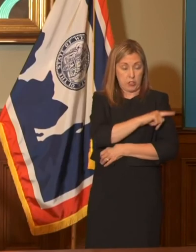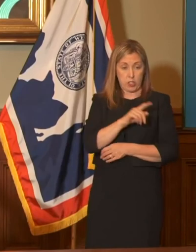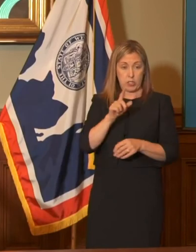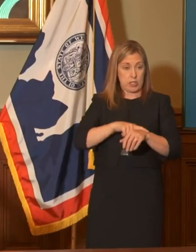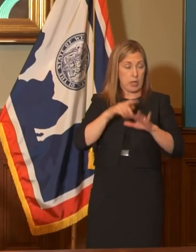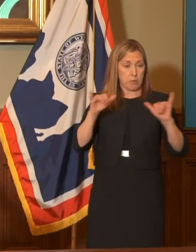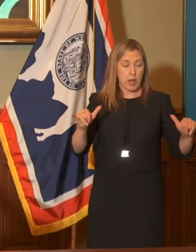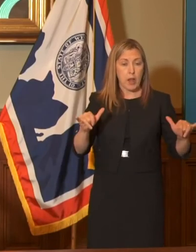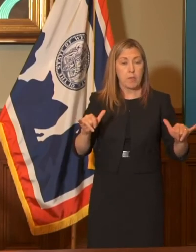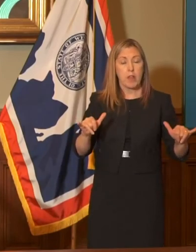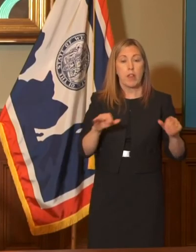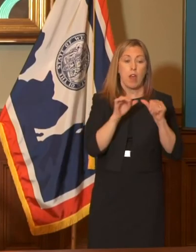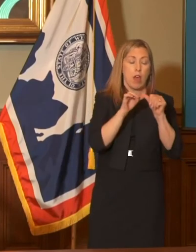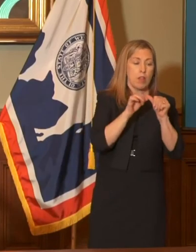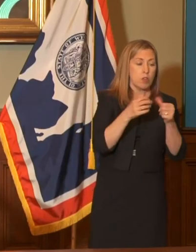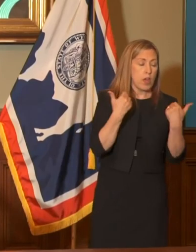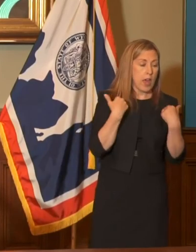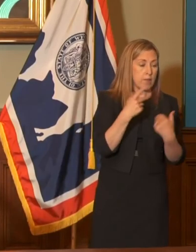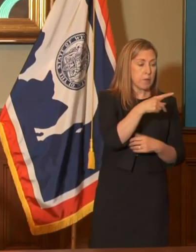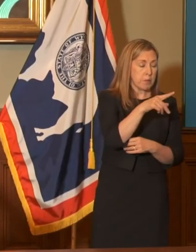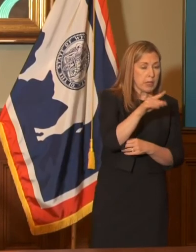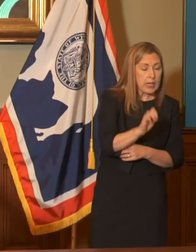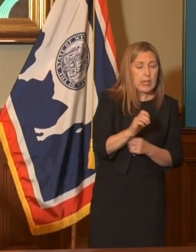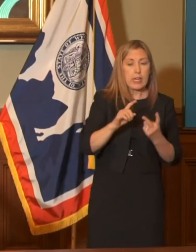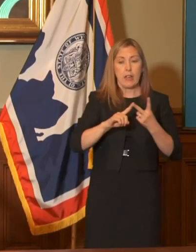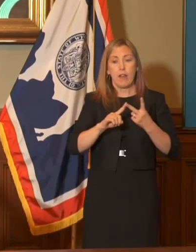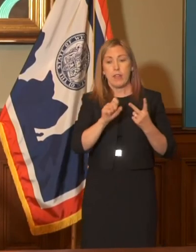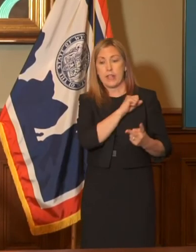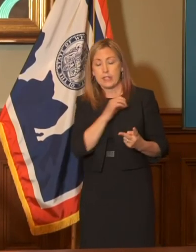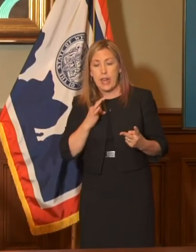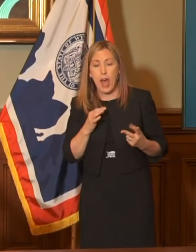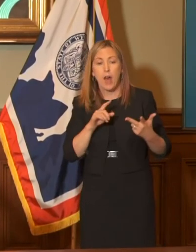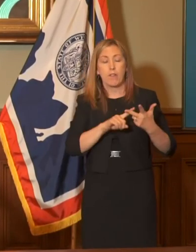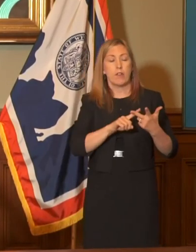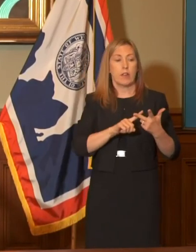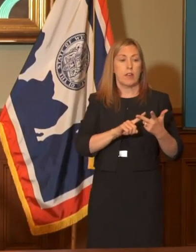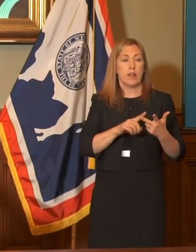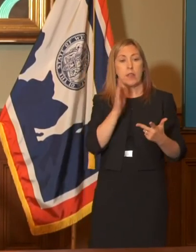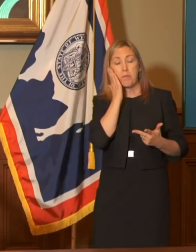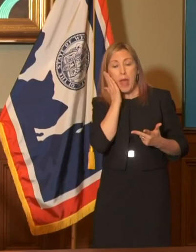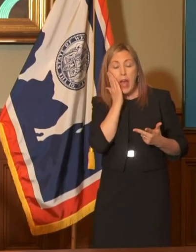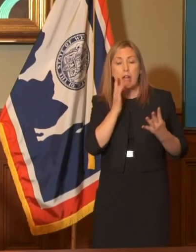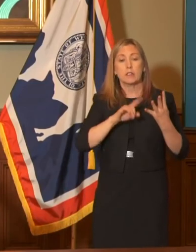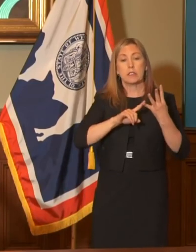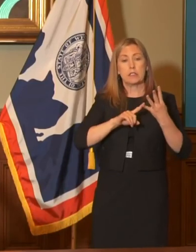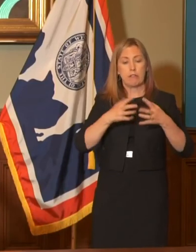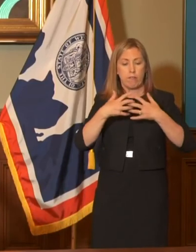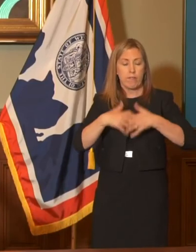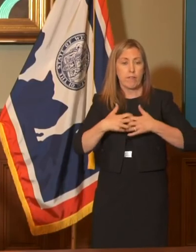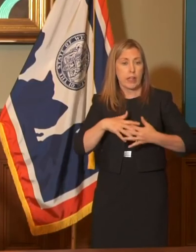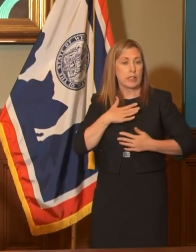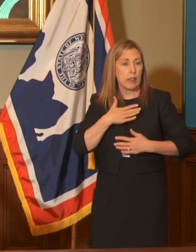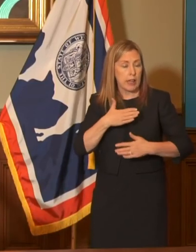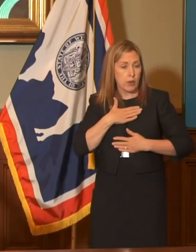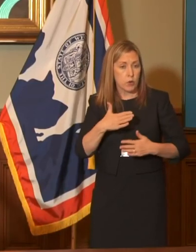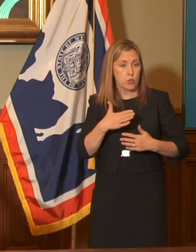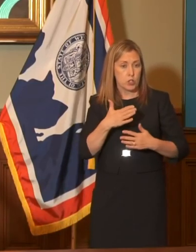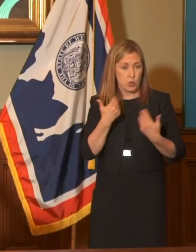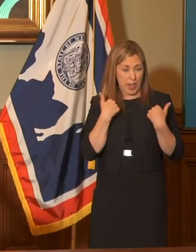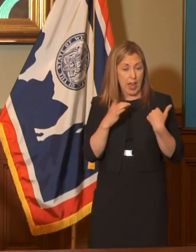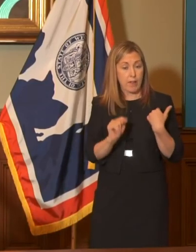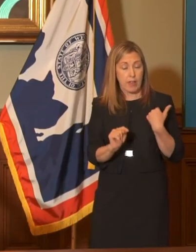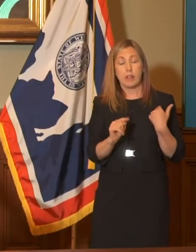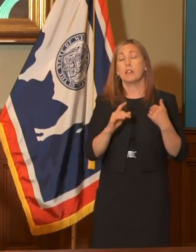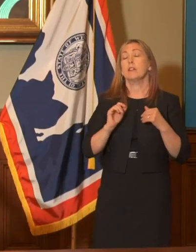the PPE available? Do they have the staffing, the beds, the ventilators that they need? And that's something that we're asking the hospitals